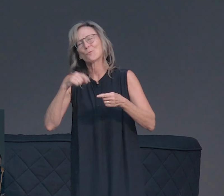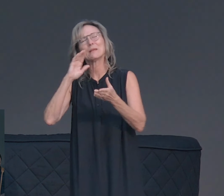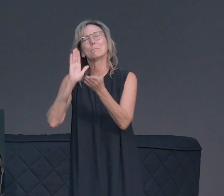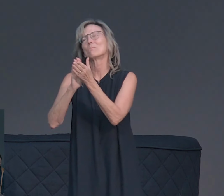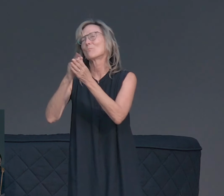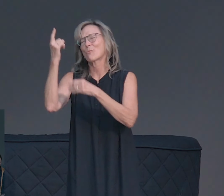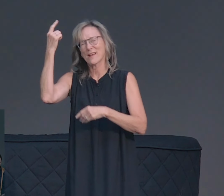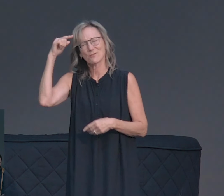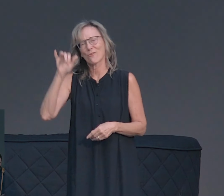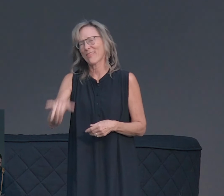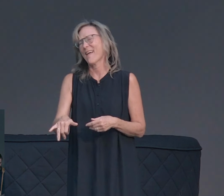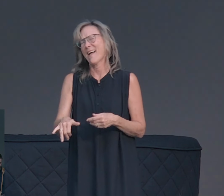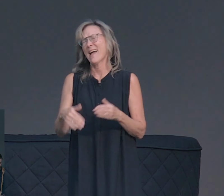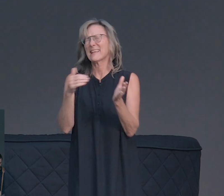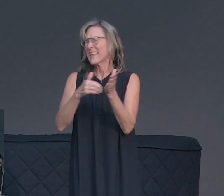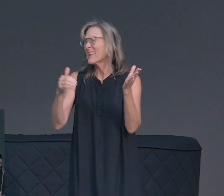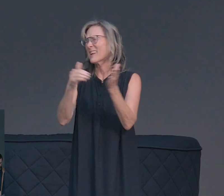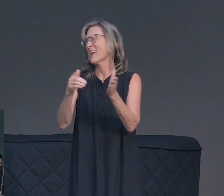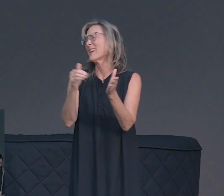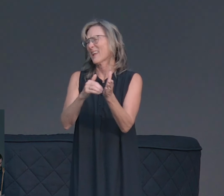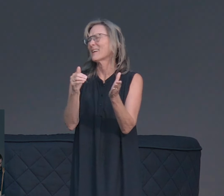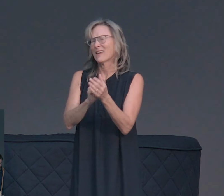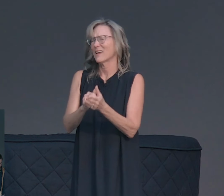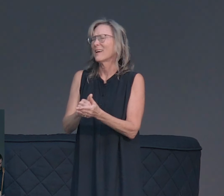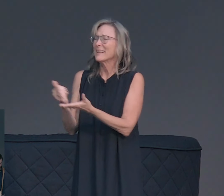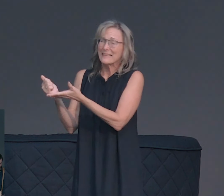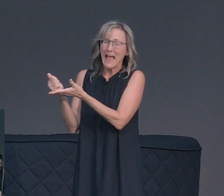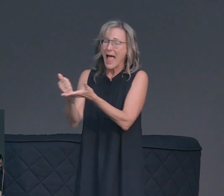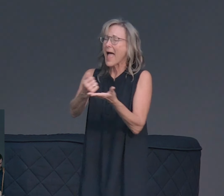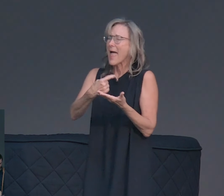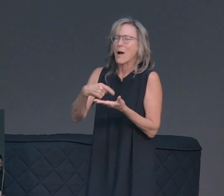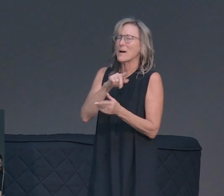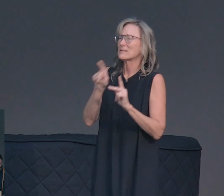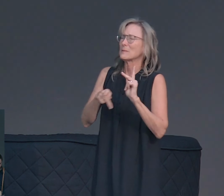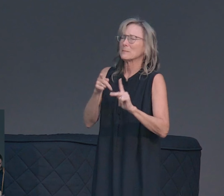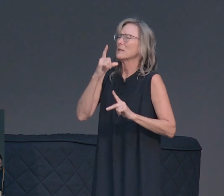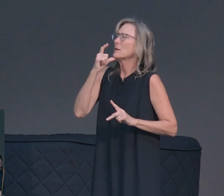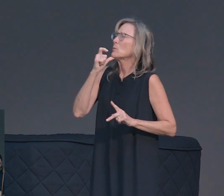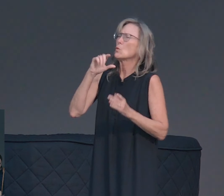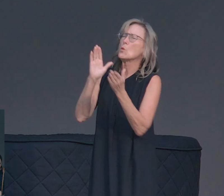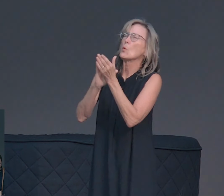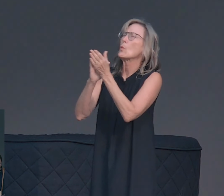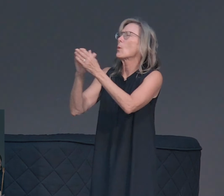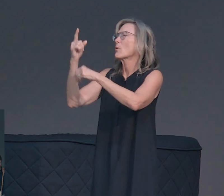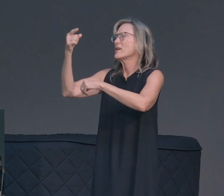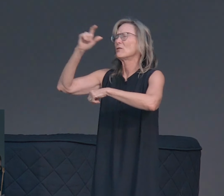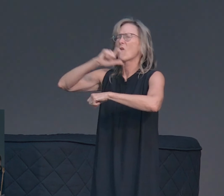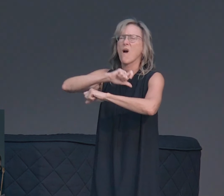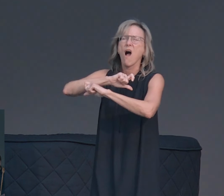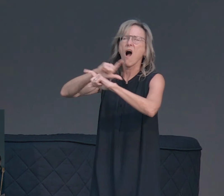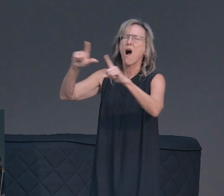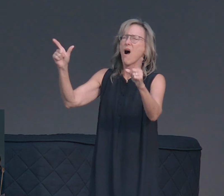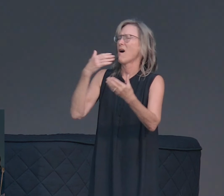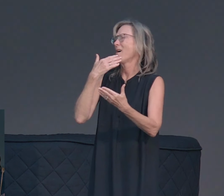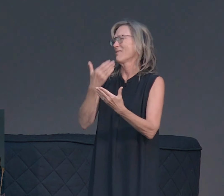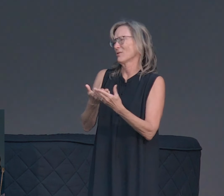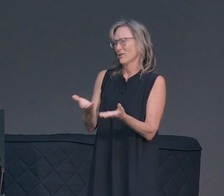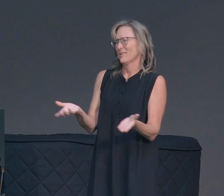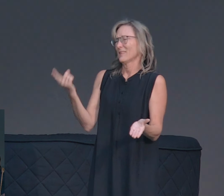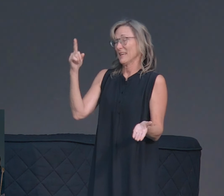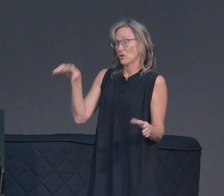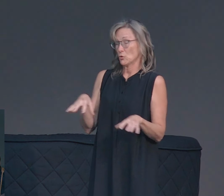through. Help us to be people who praise you for all of the good things that you do in us and